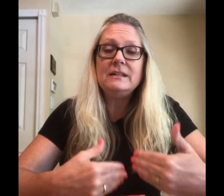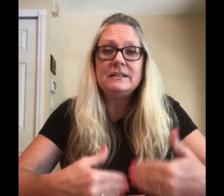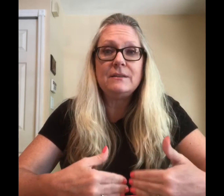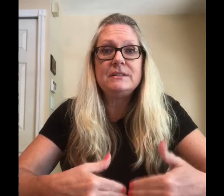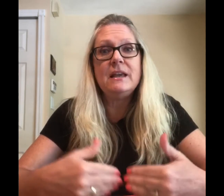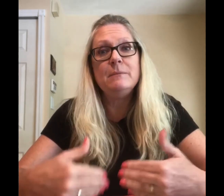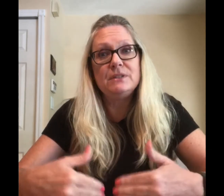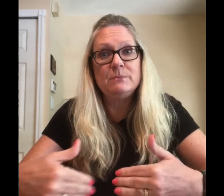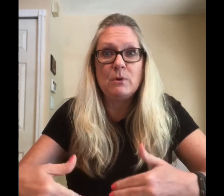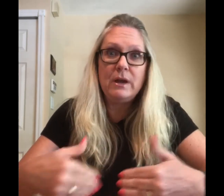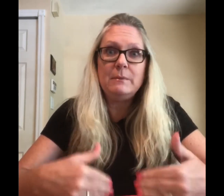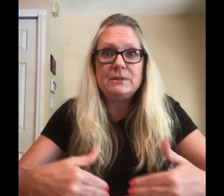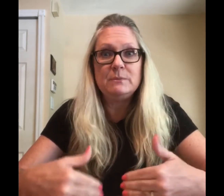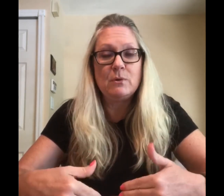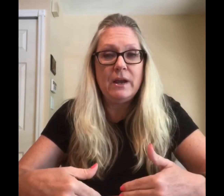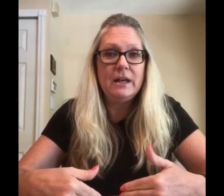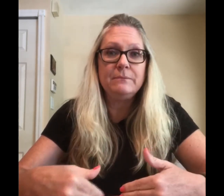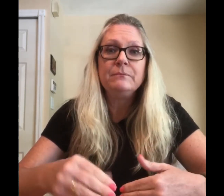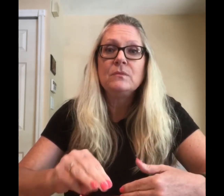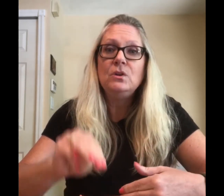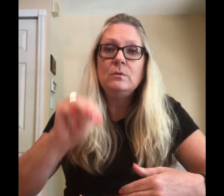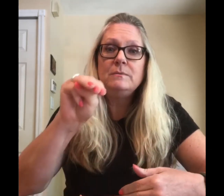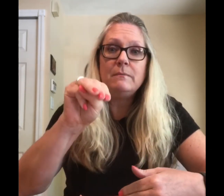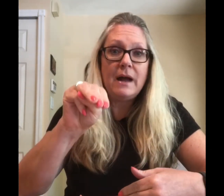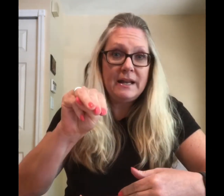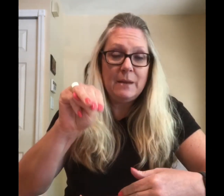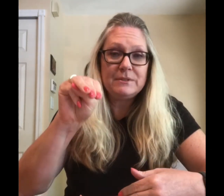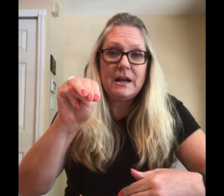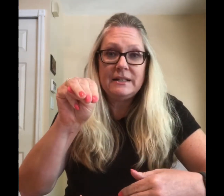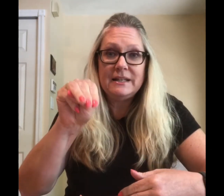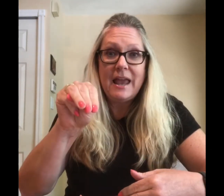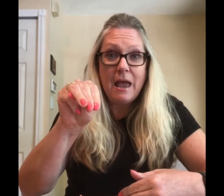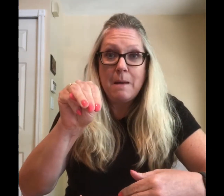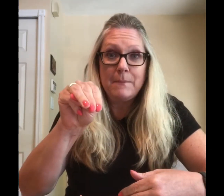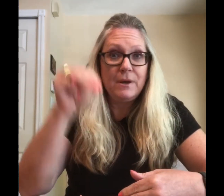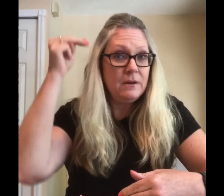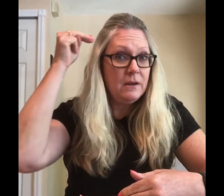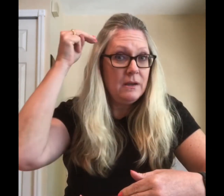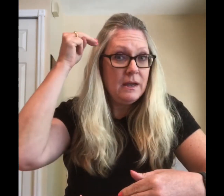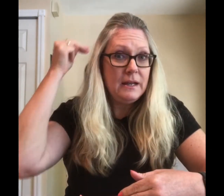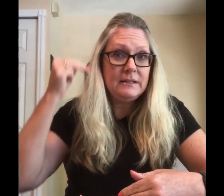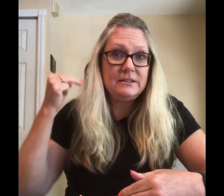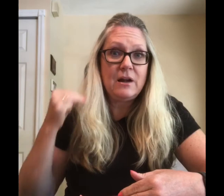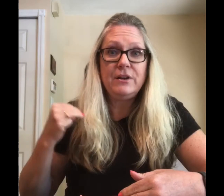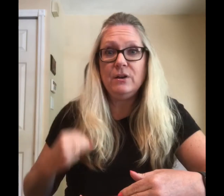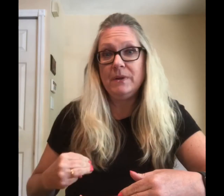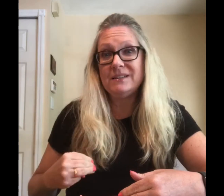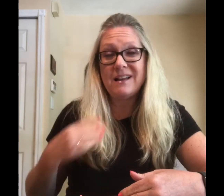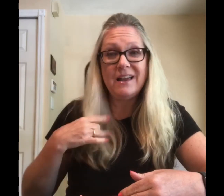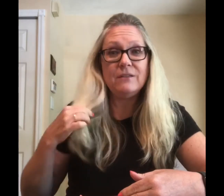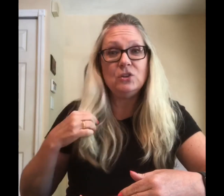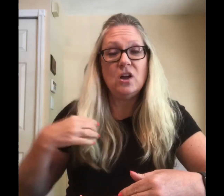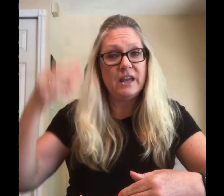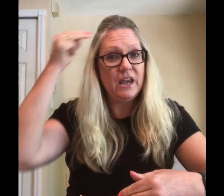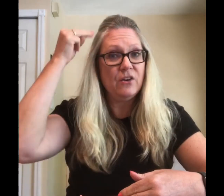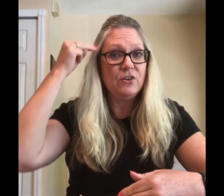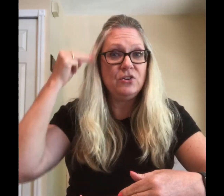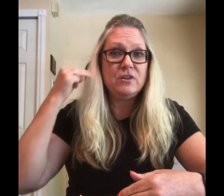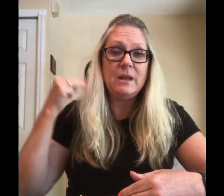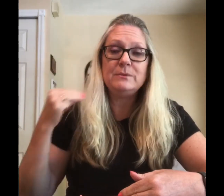of saying Mrs. Moran, my name sign is an M, and it's down here because I have long hair. Your name sign